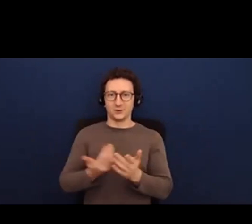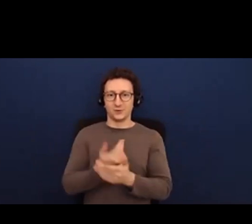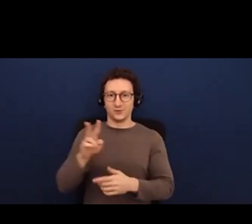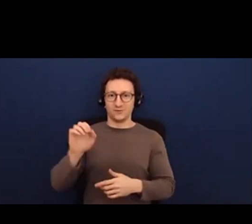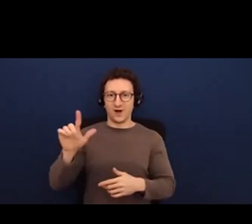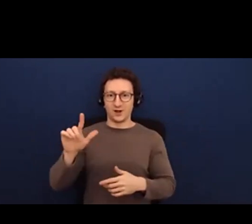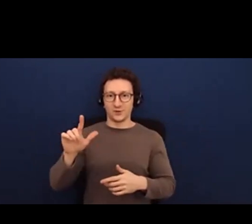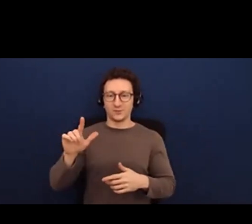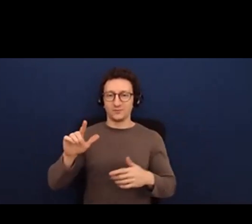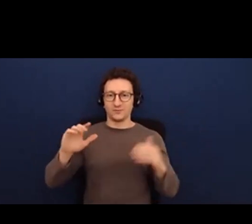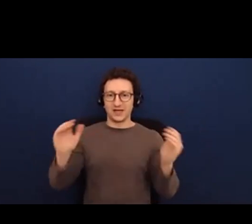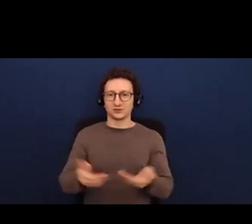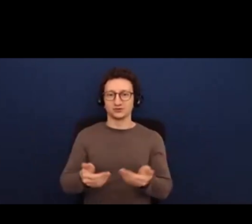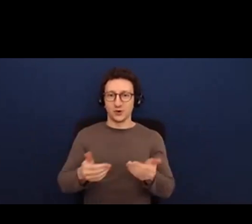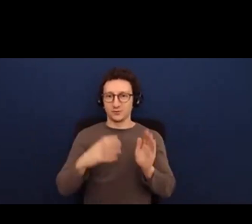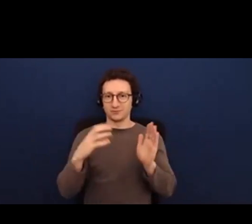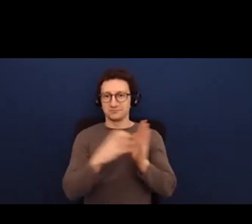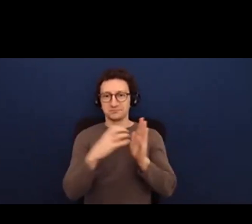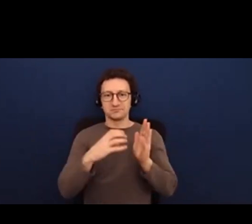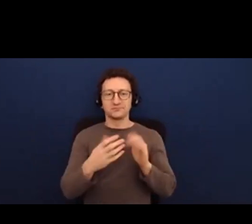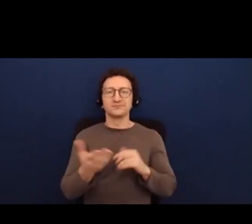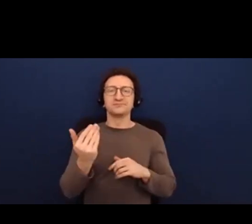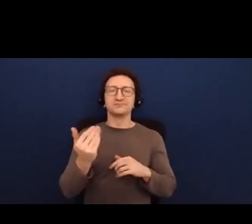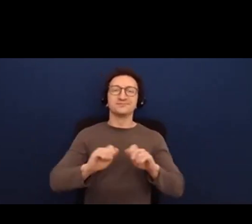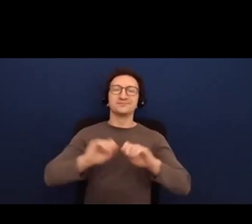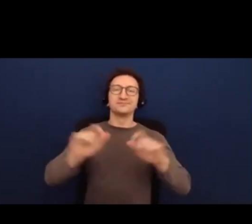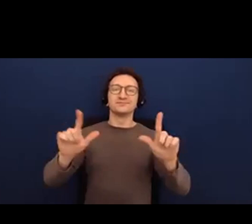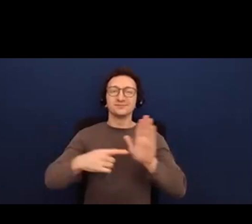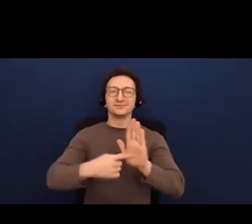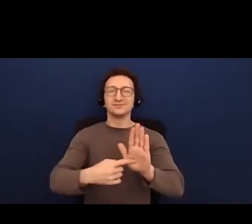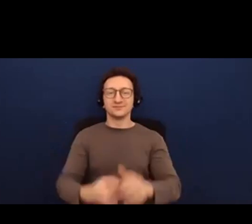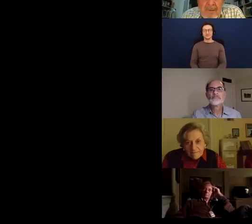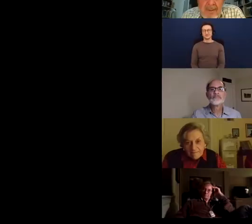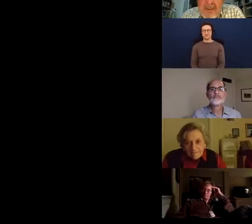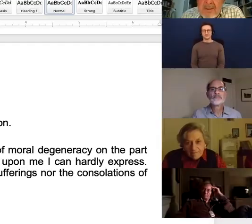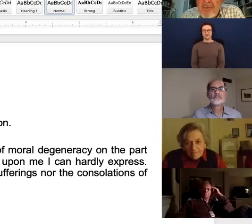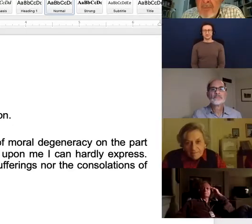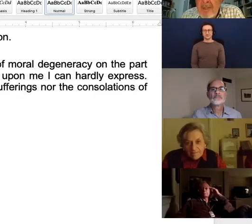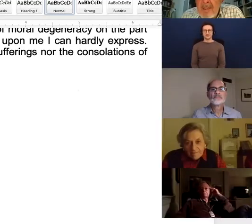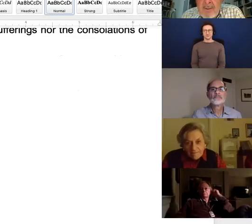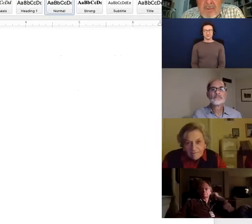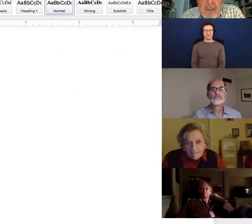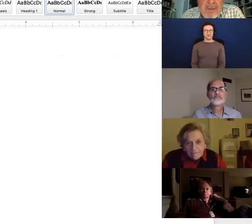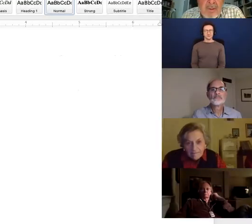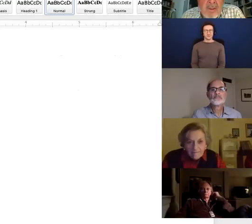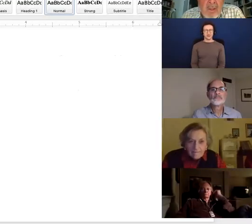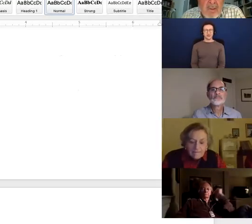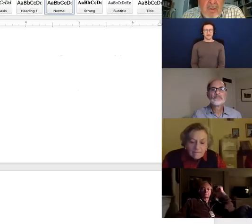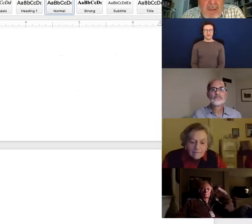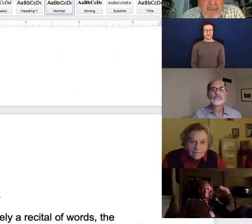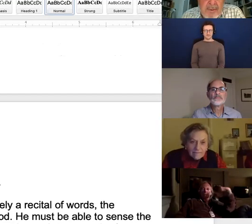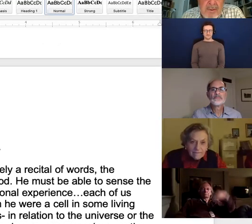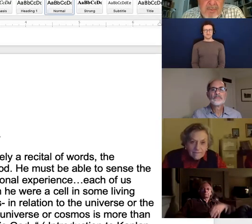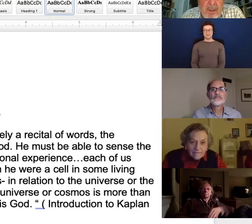book. David, can we have the next text? This is from the introduction